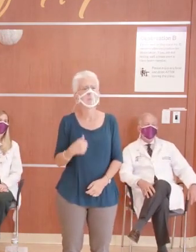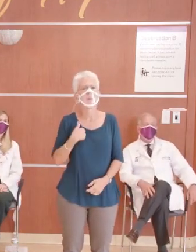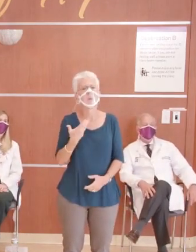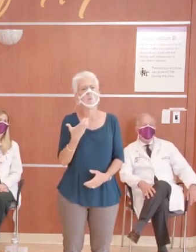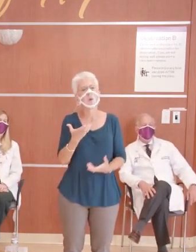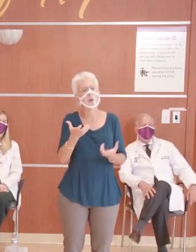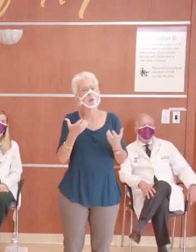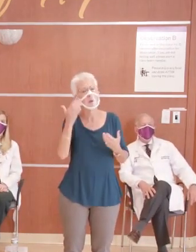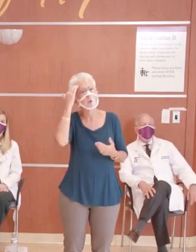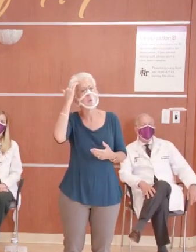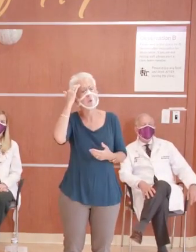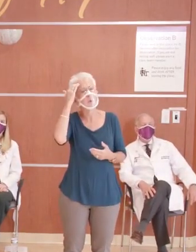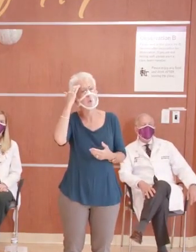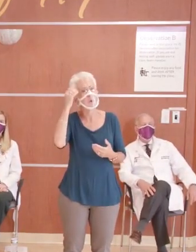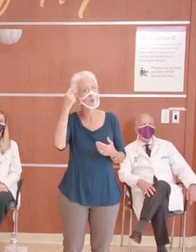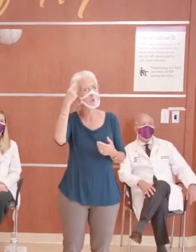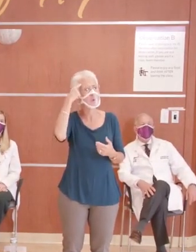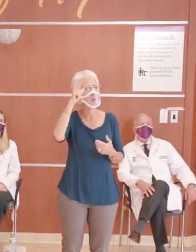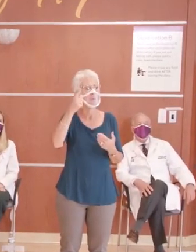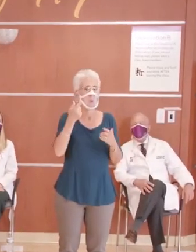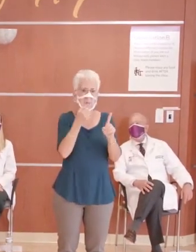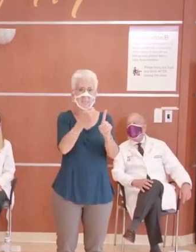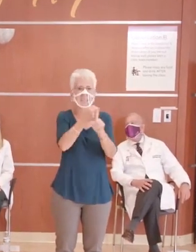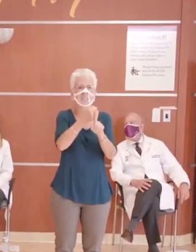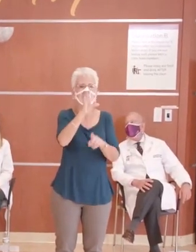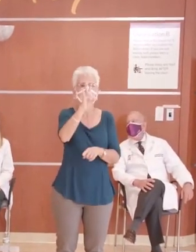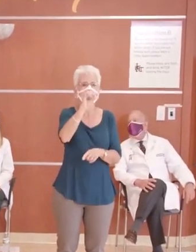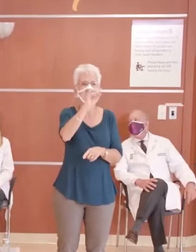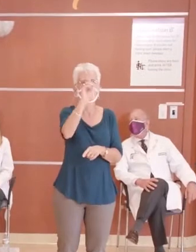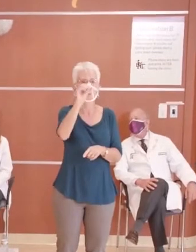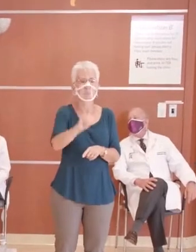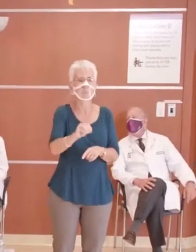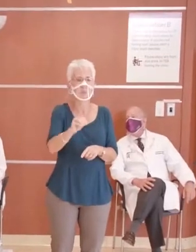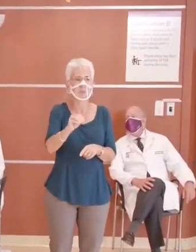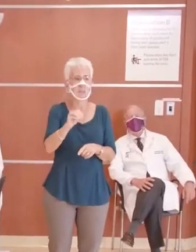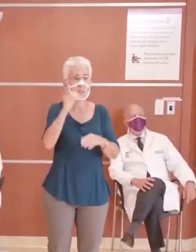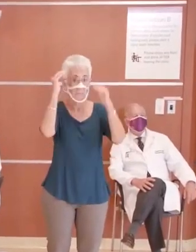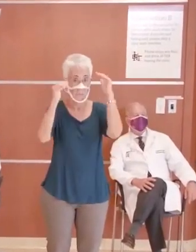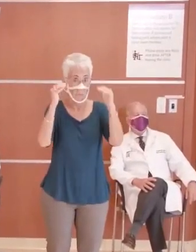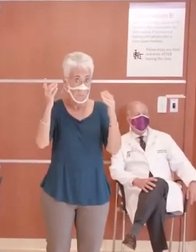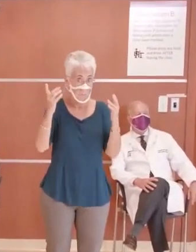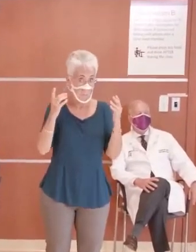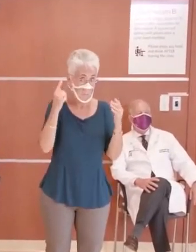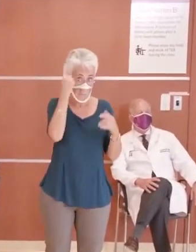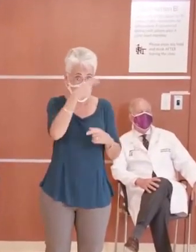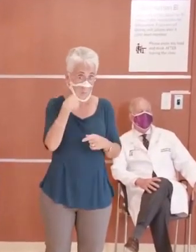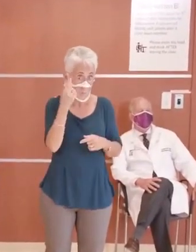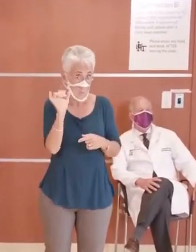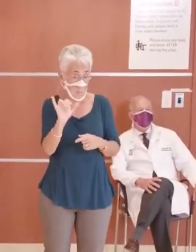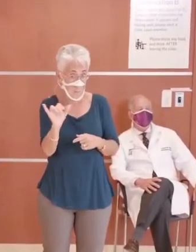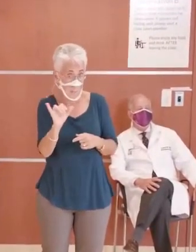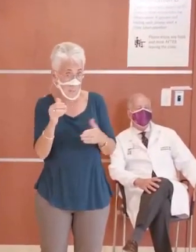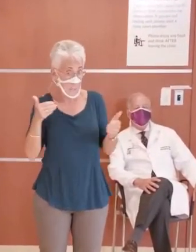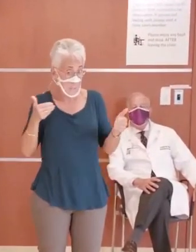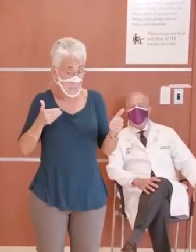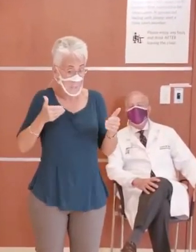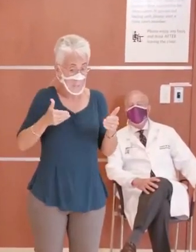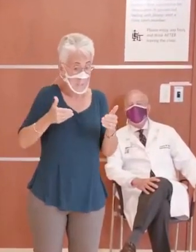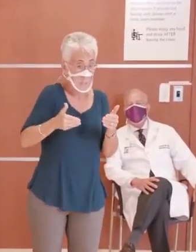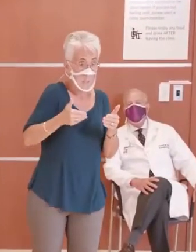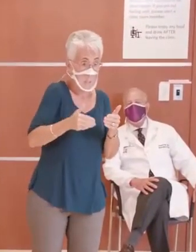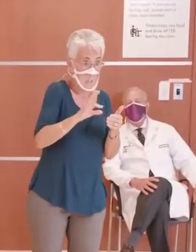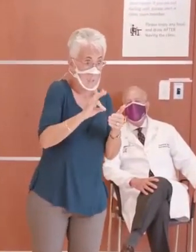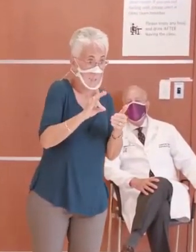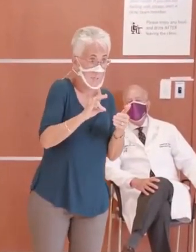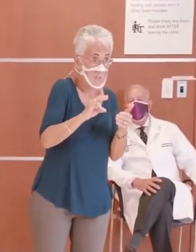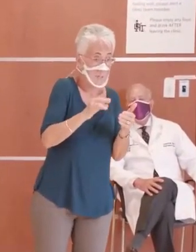things stand for hitting 70% of adults in Pennsylvania getting vaccinated. If it looks like that 70% number will